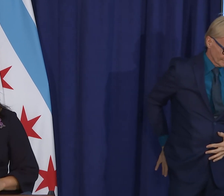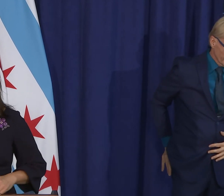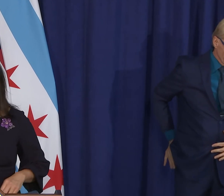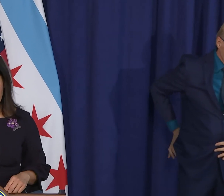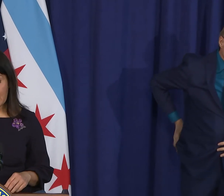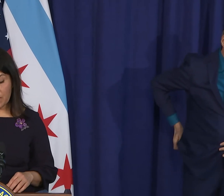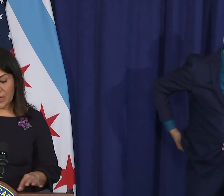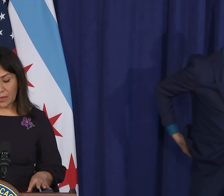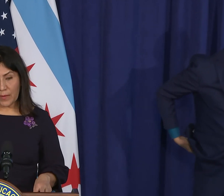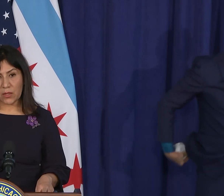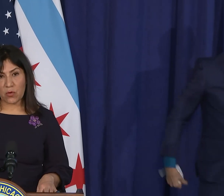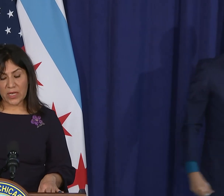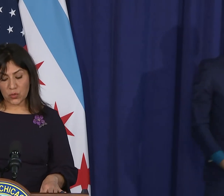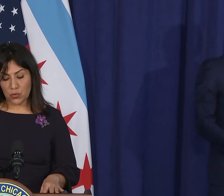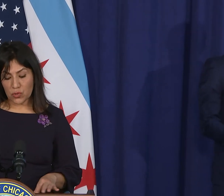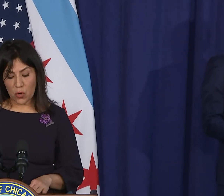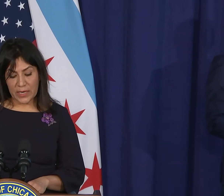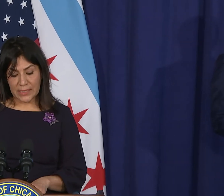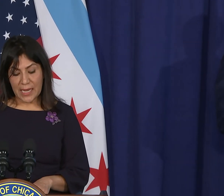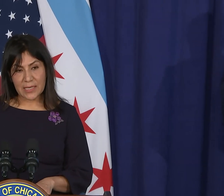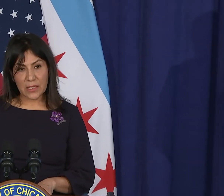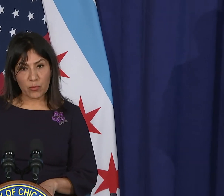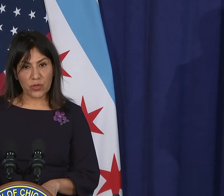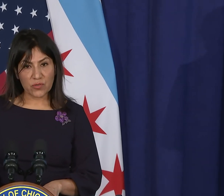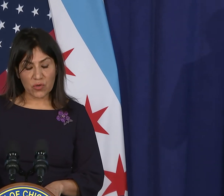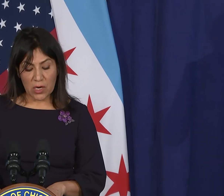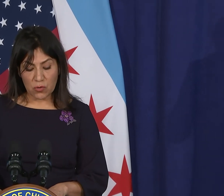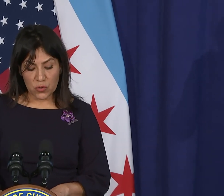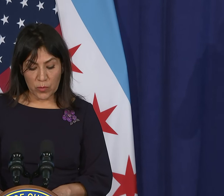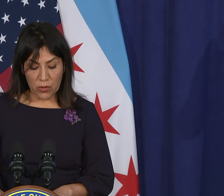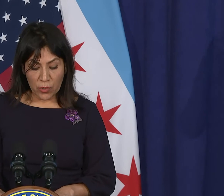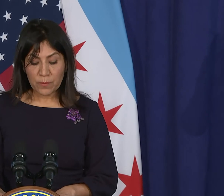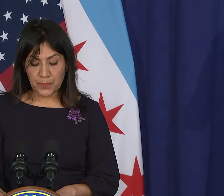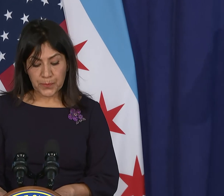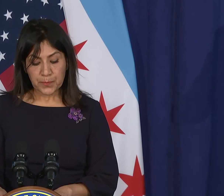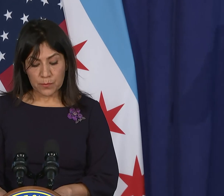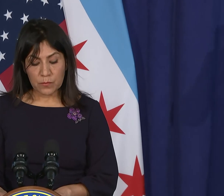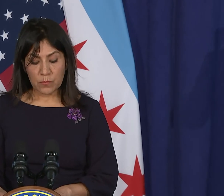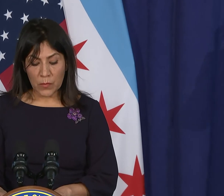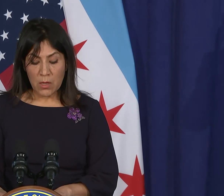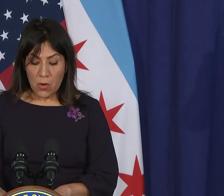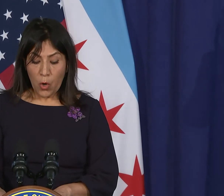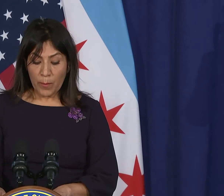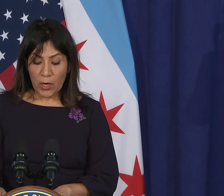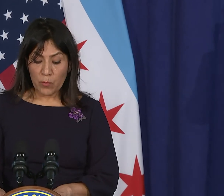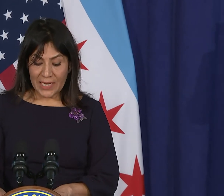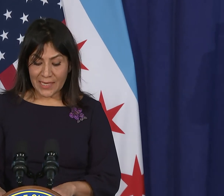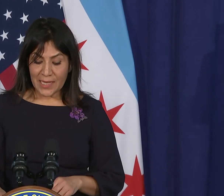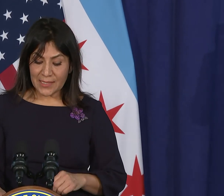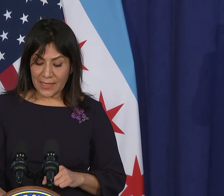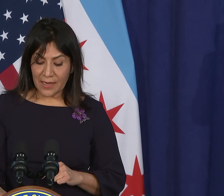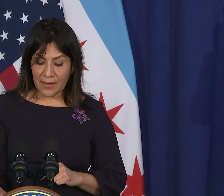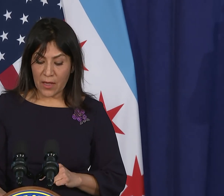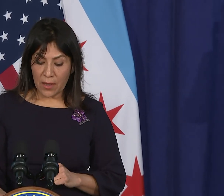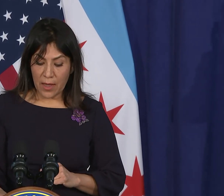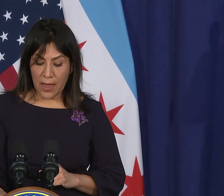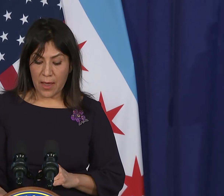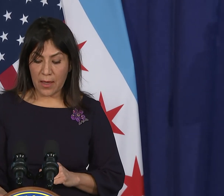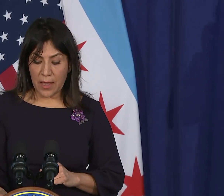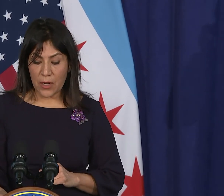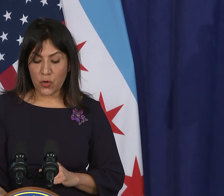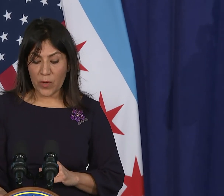la comisionada del Departamento de Asuntos Comerciales y Protección al Consumidor. Hoy me complace decir